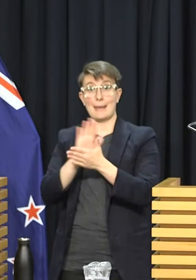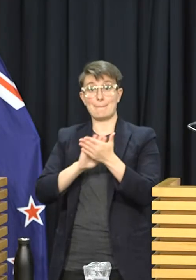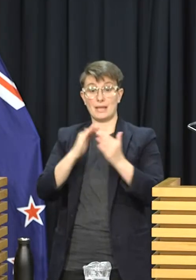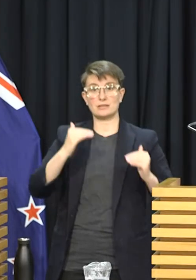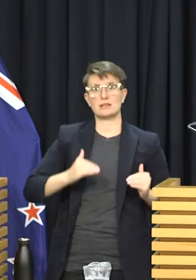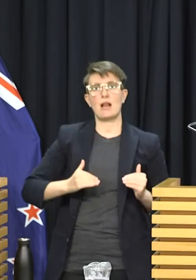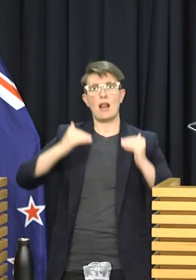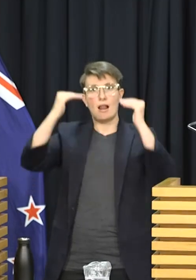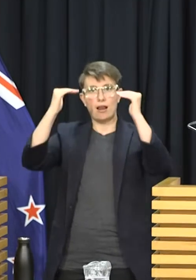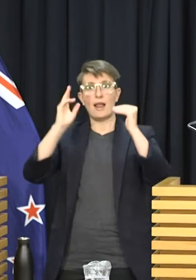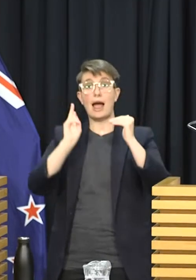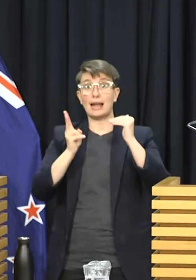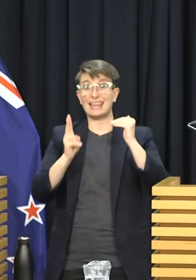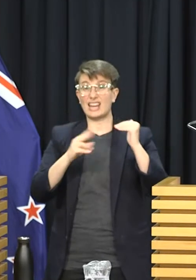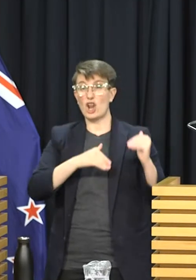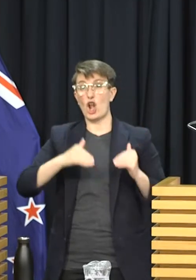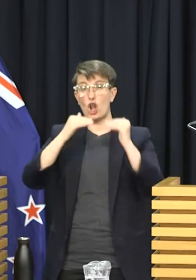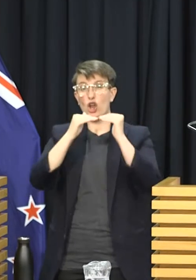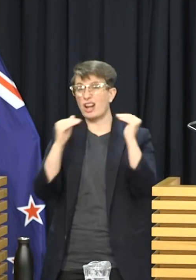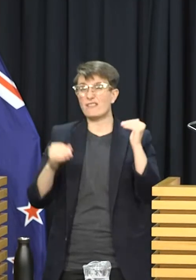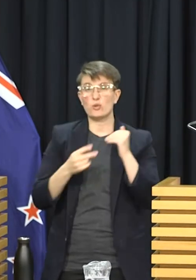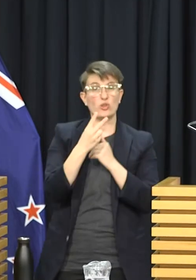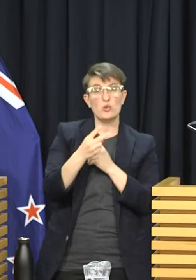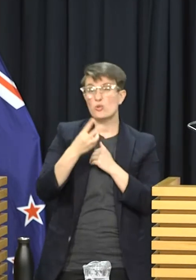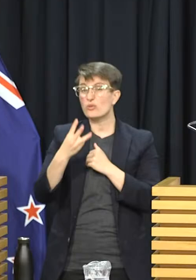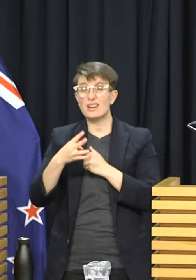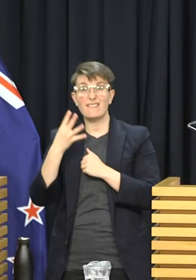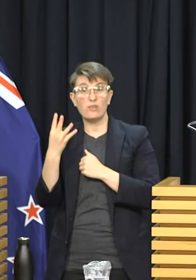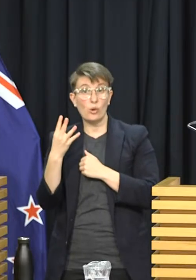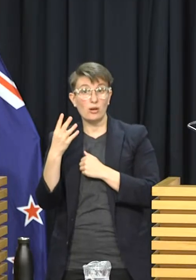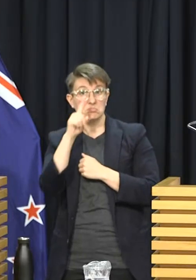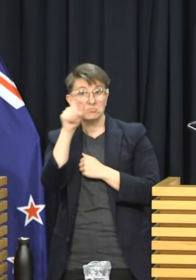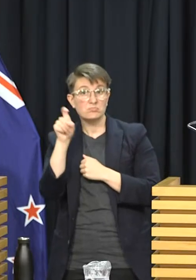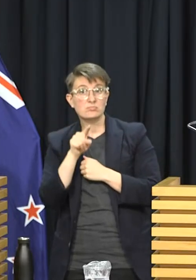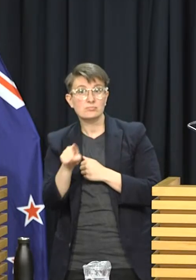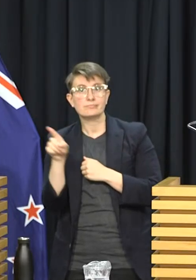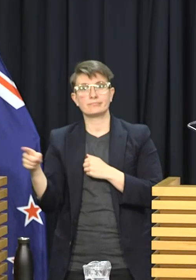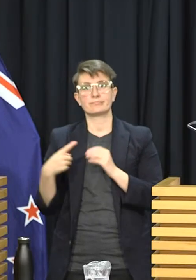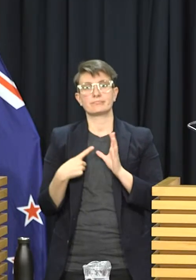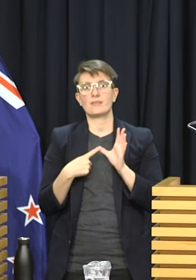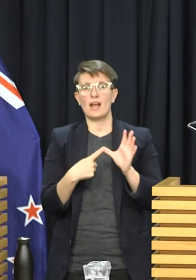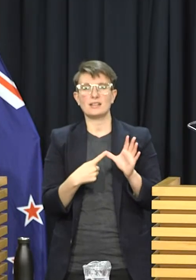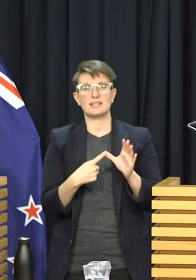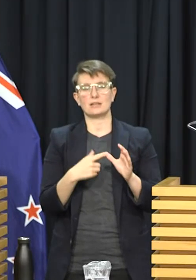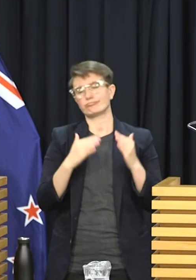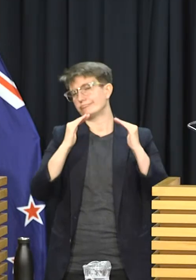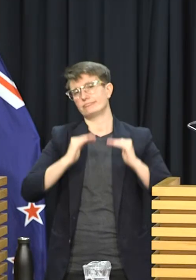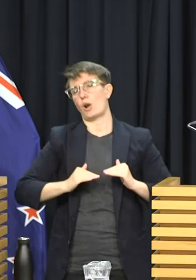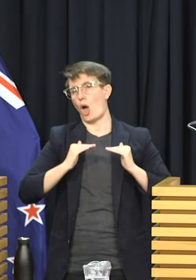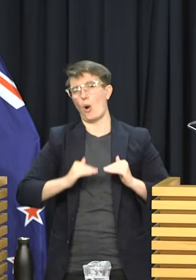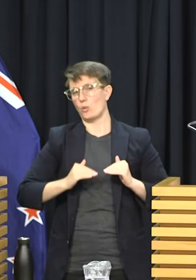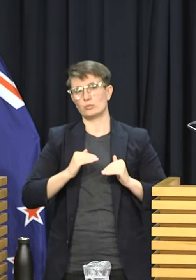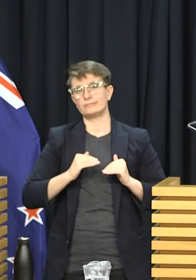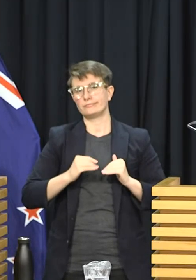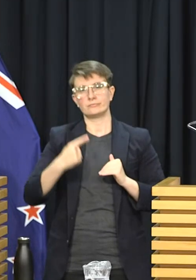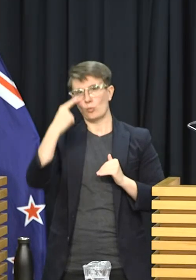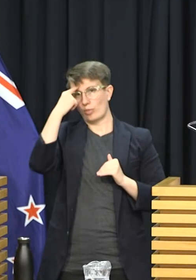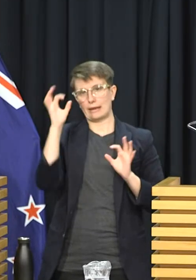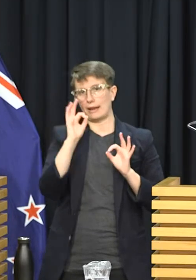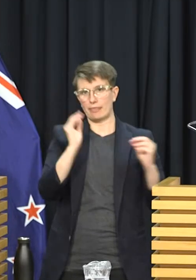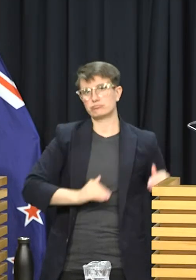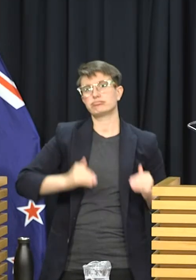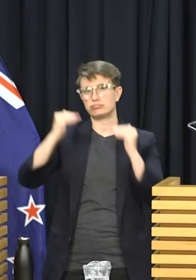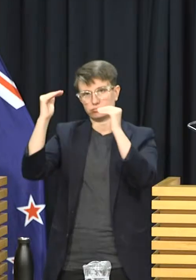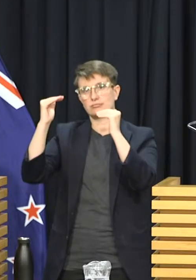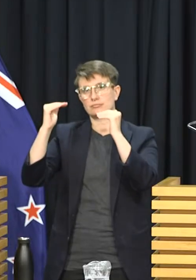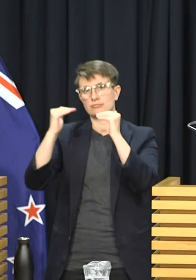any evidence of at the moment. I do want to be clear, again, we've covered this ground a little bit before, but our first resort